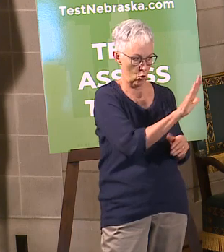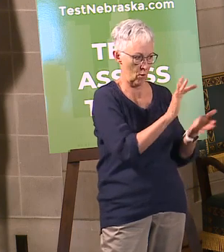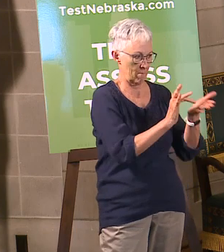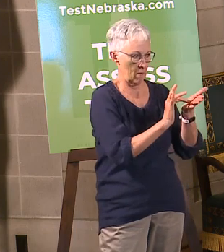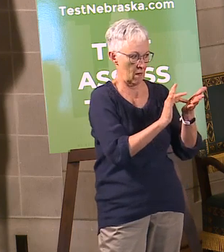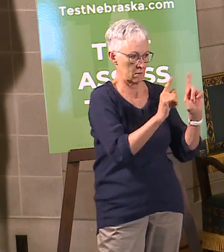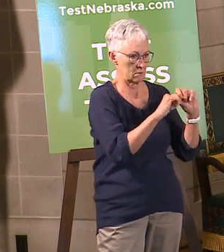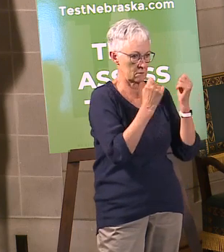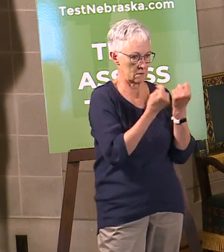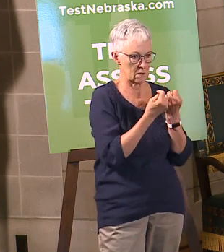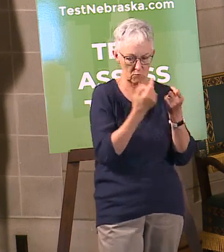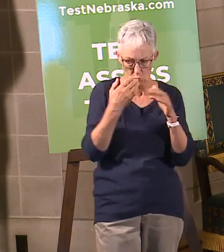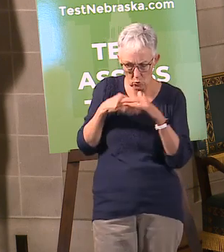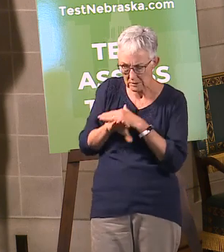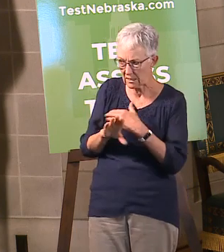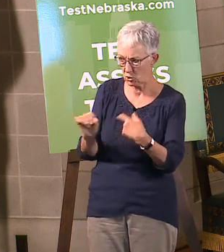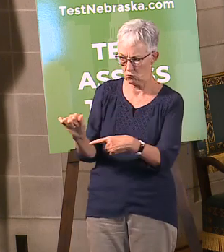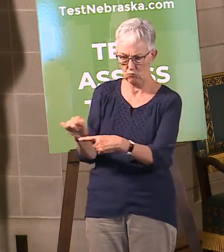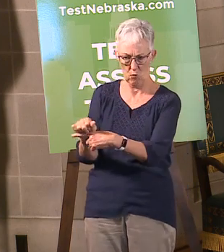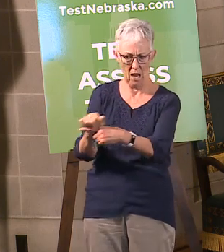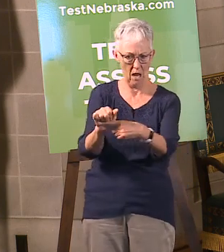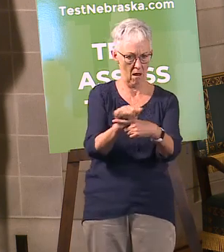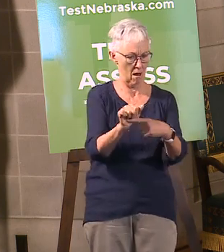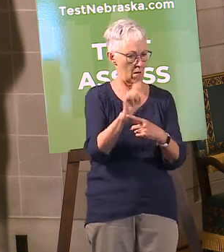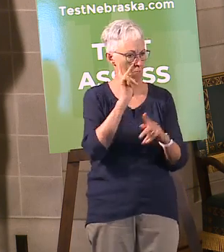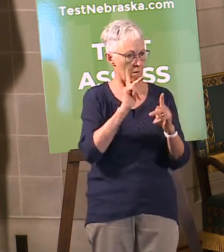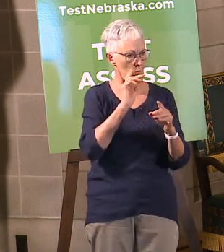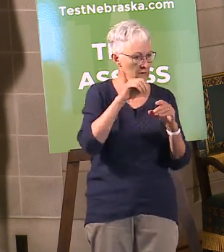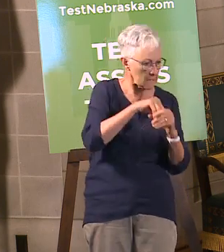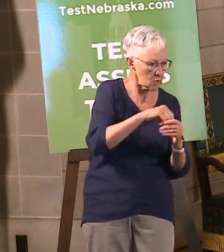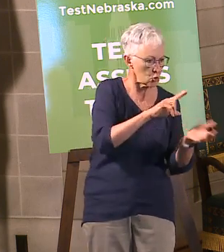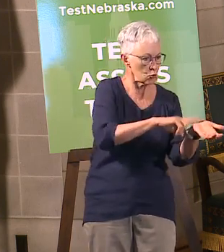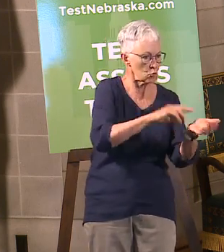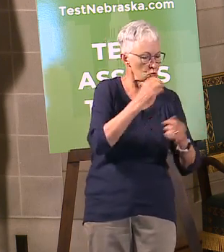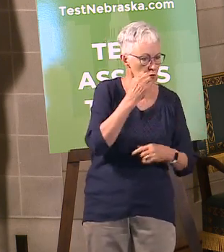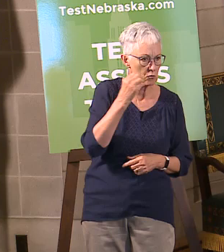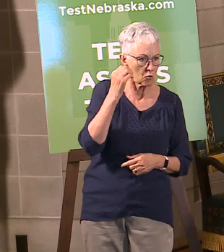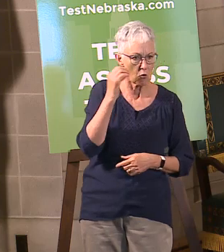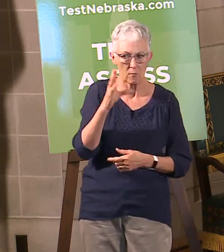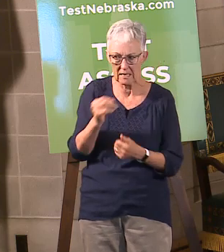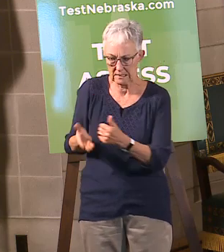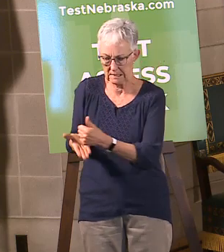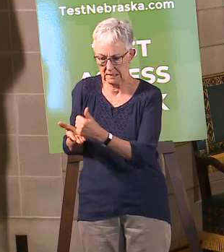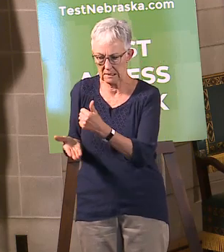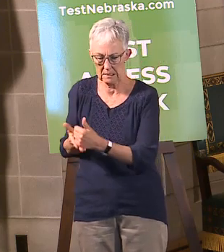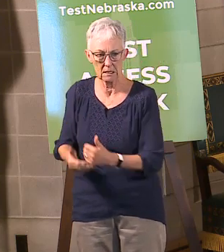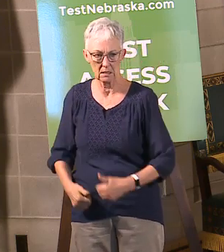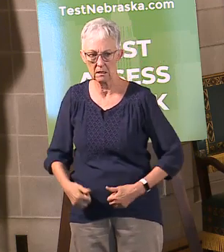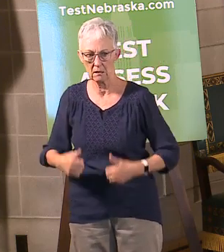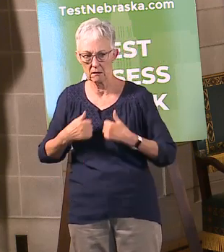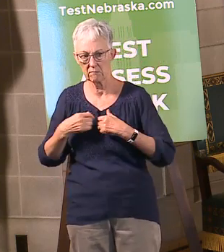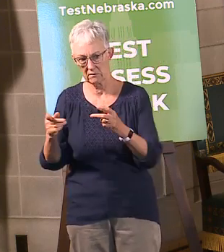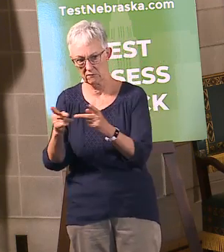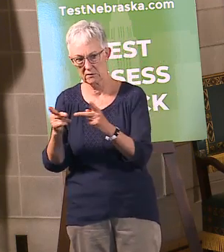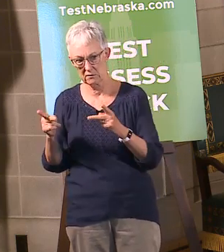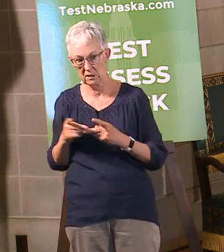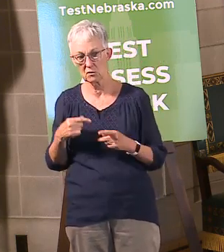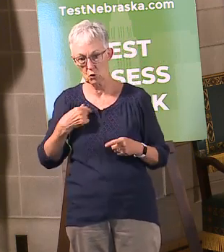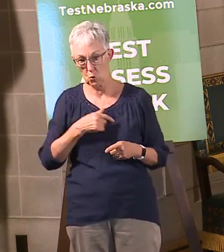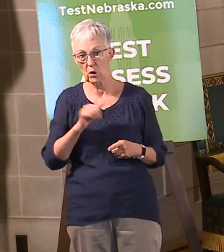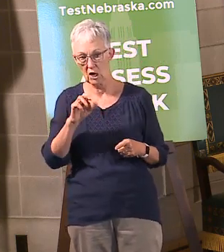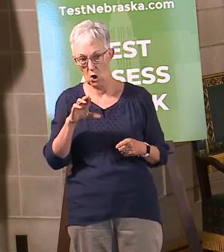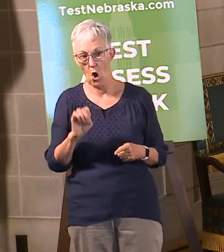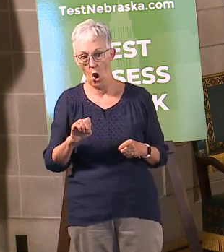training on site. And so we have been proactive as far as the long-term care facilities are concerned.